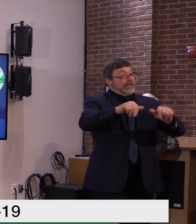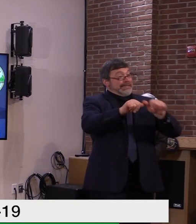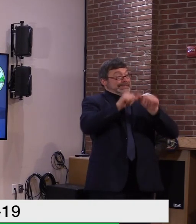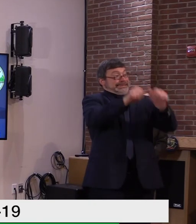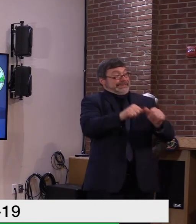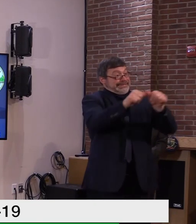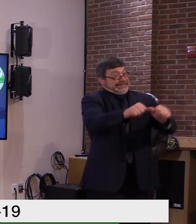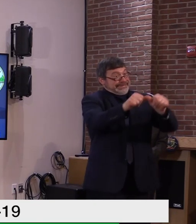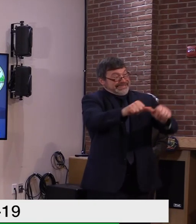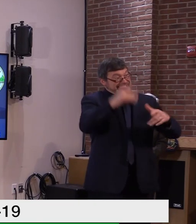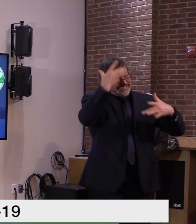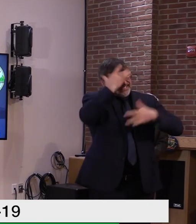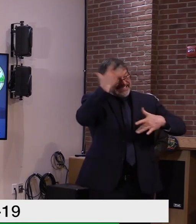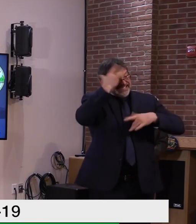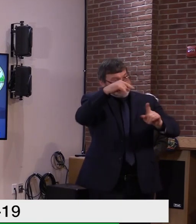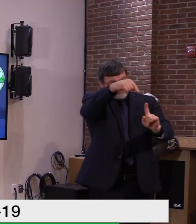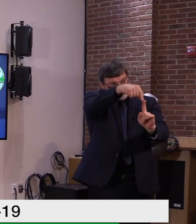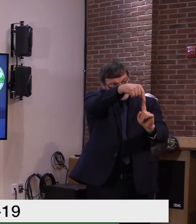Because